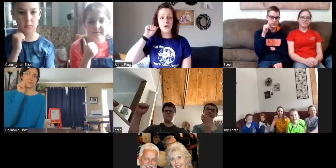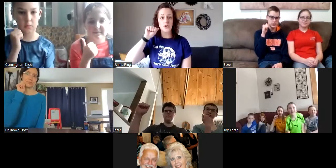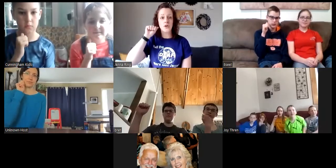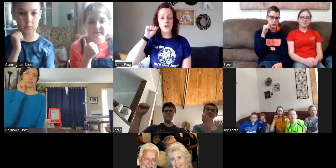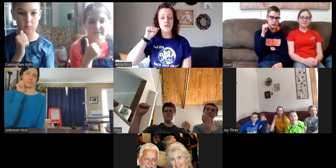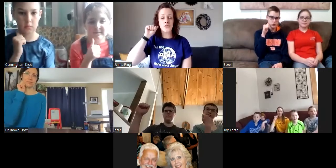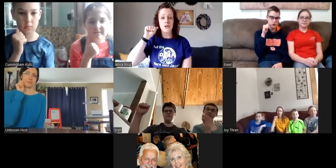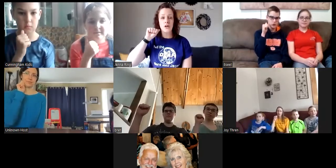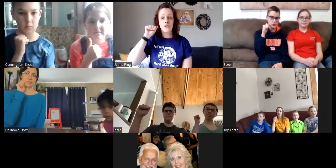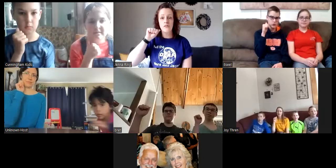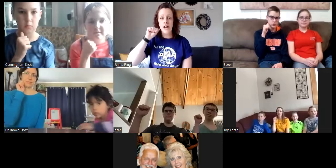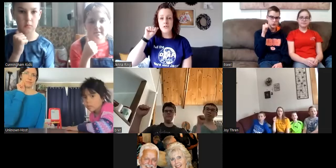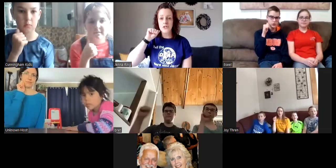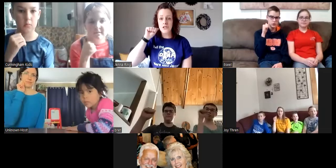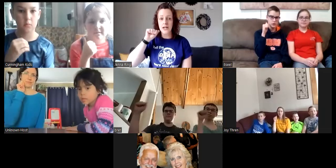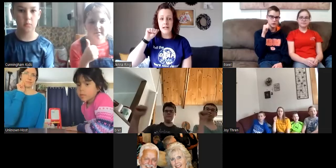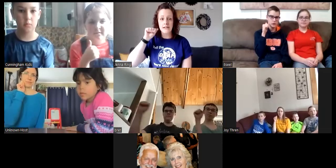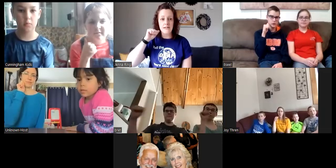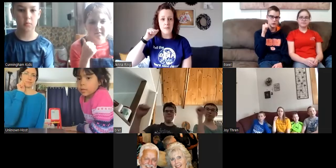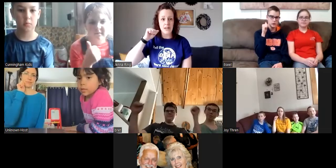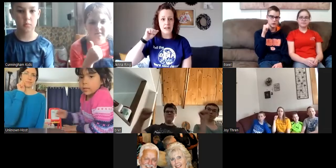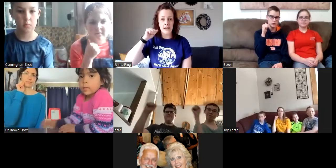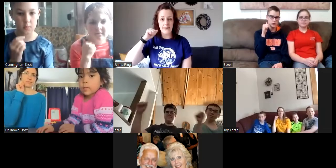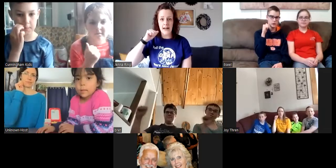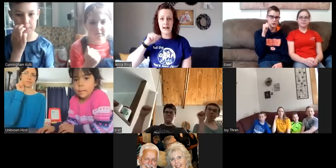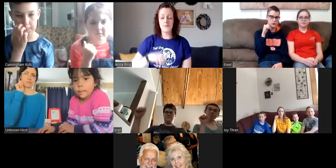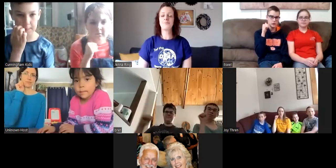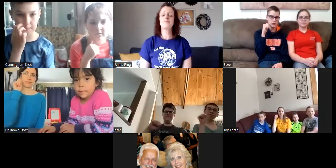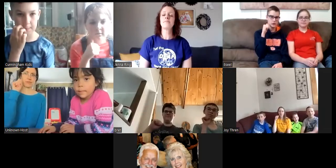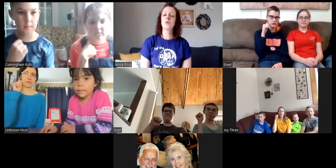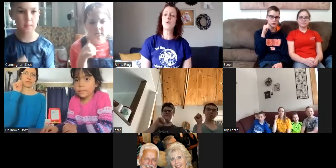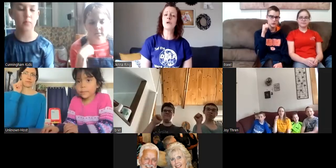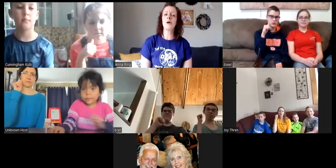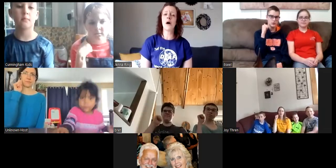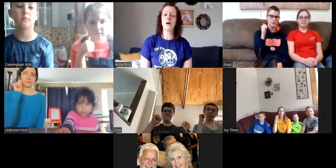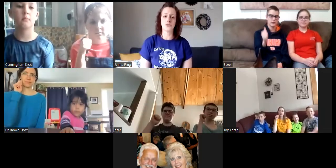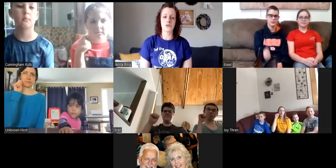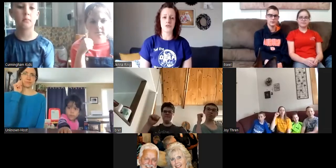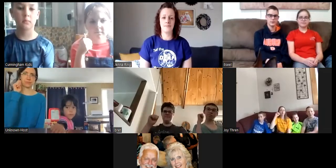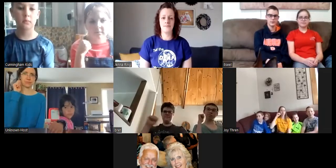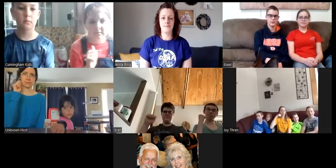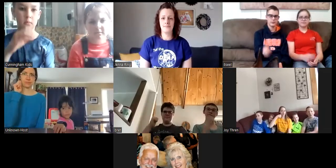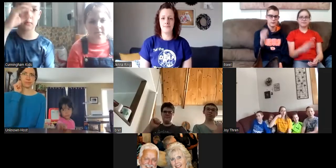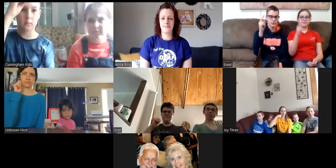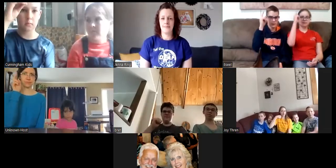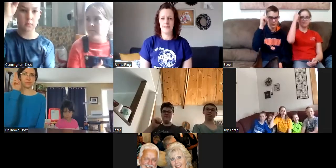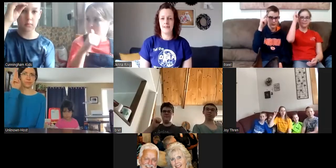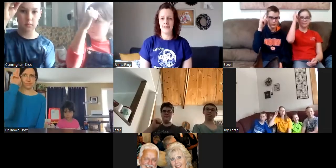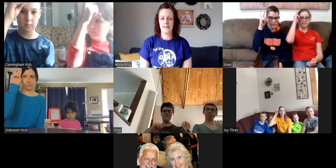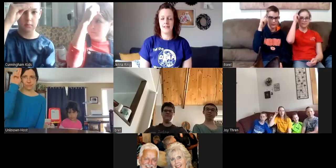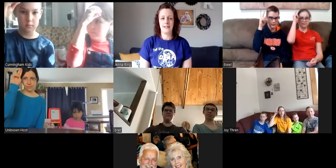do circles around your chin, something like that. What about uncles?